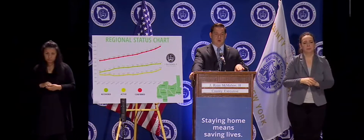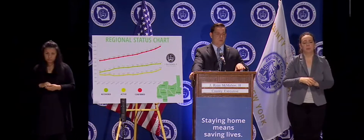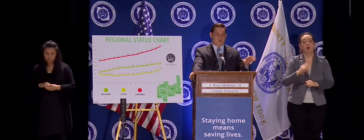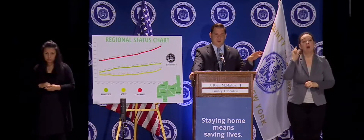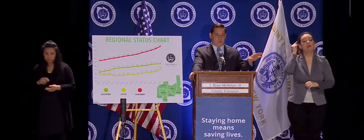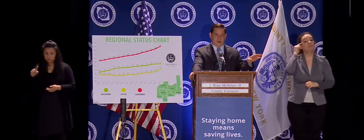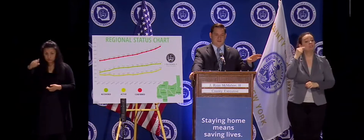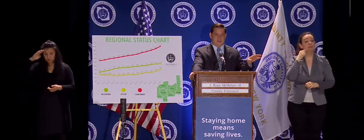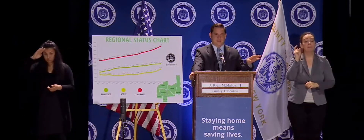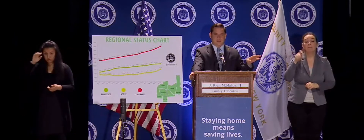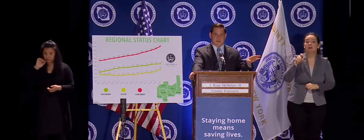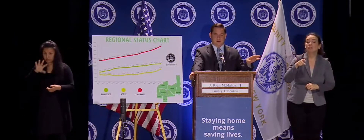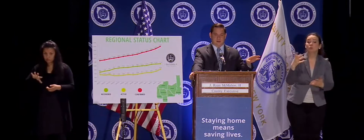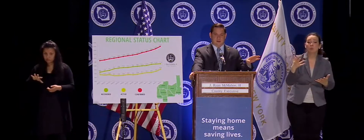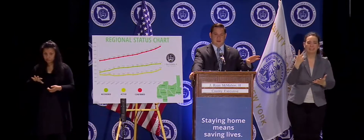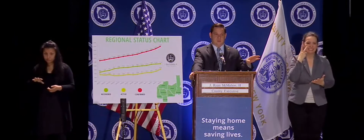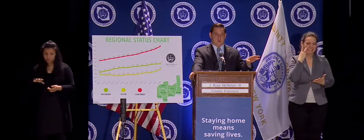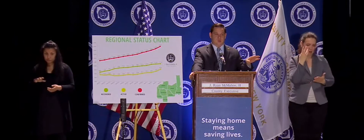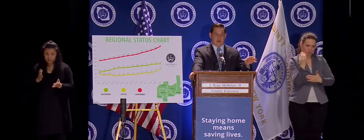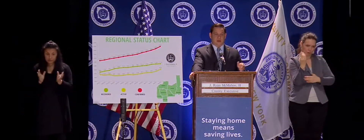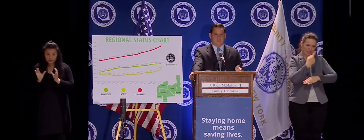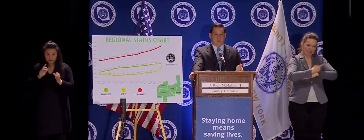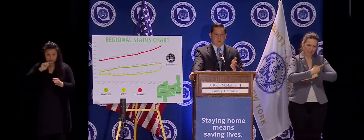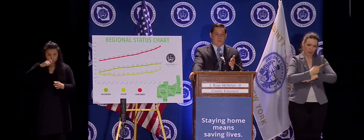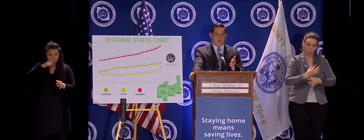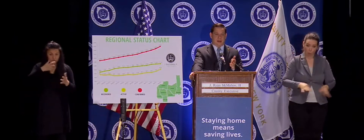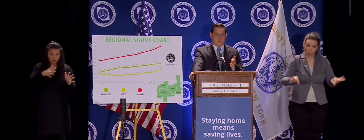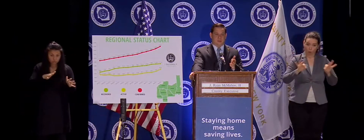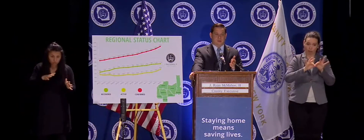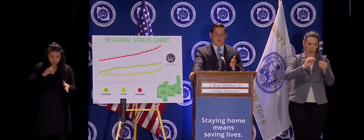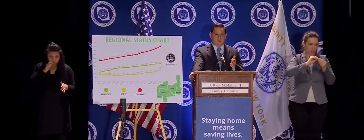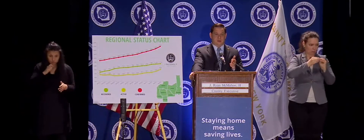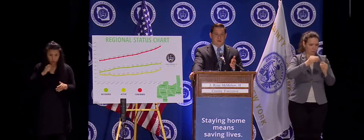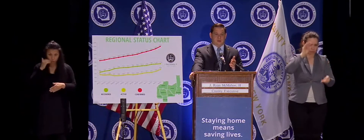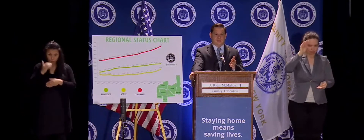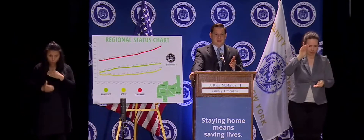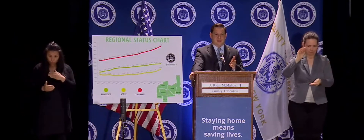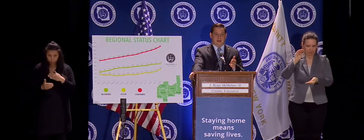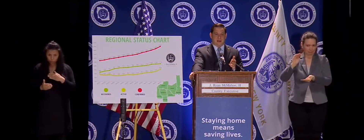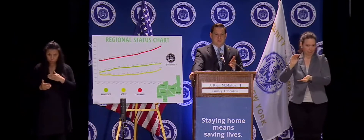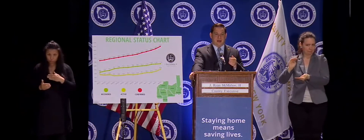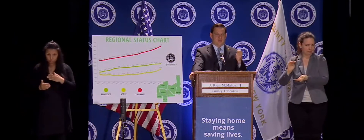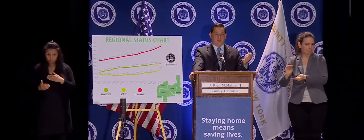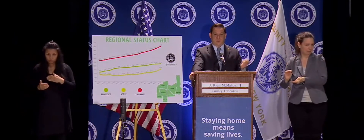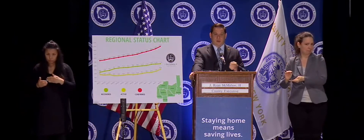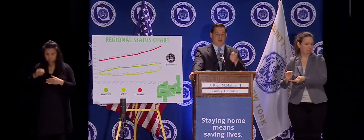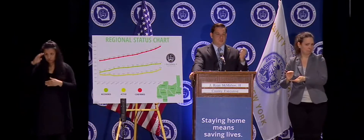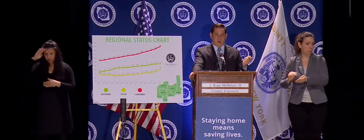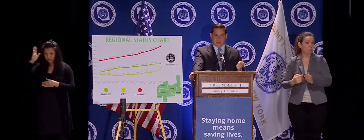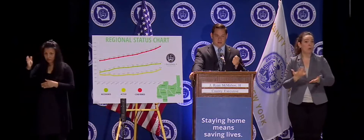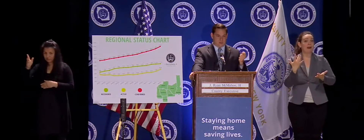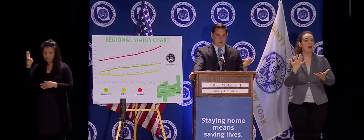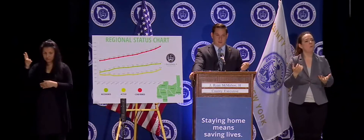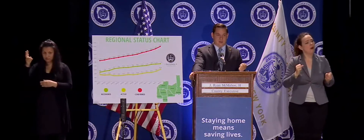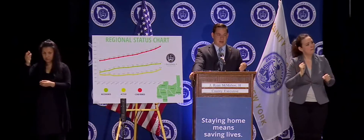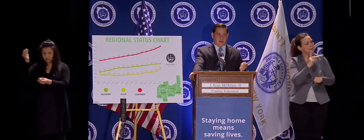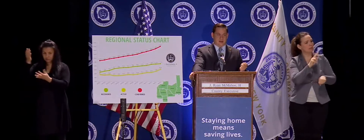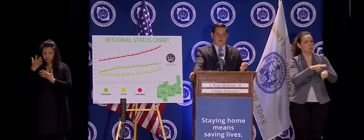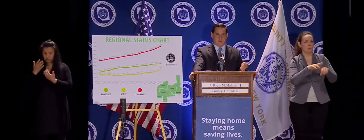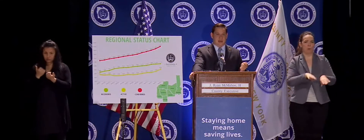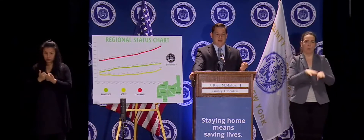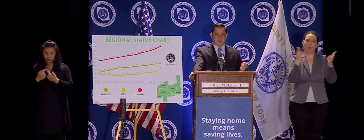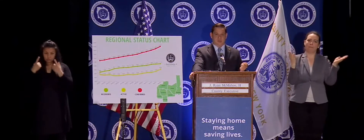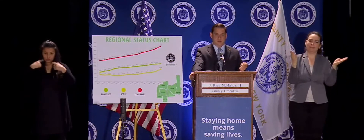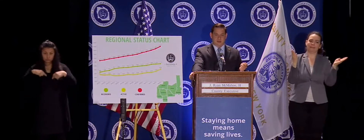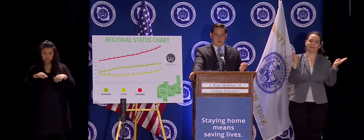then nobody's going to do proactive testing. Because why do you have to open up your economy? Because my health department costs money. I can't